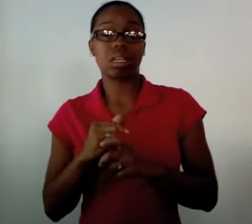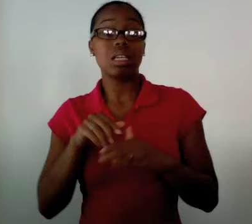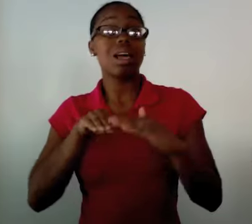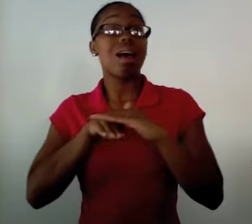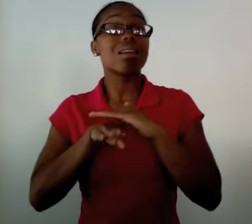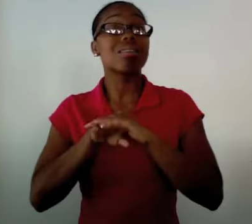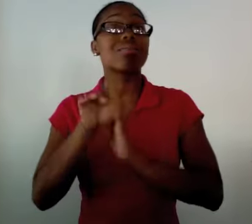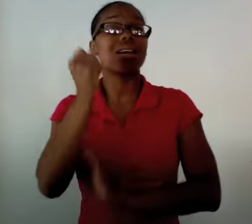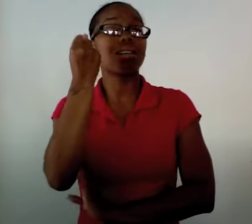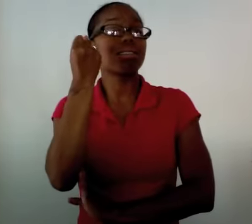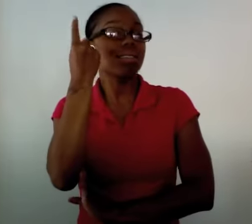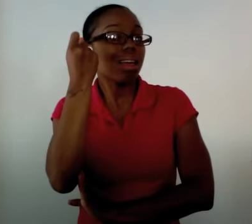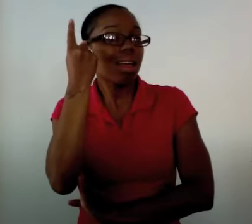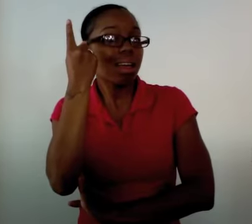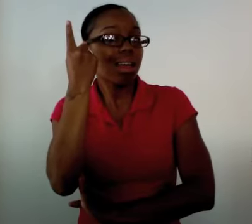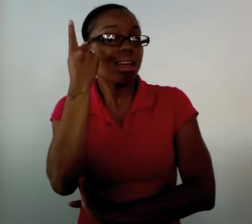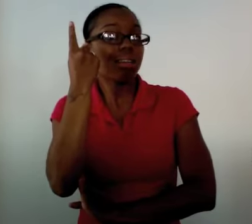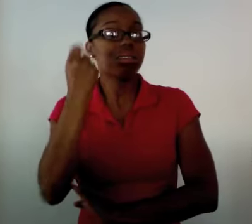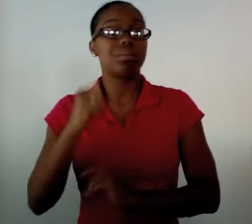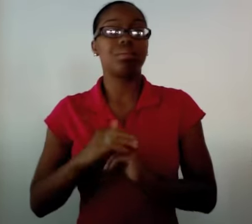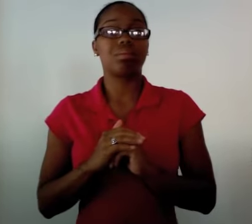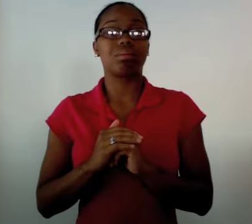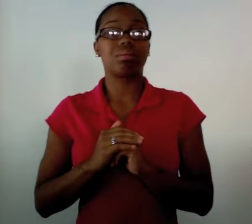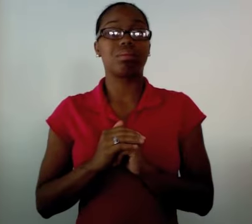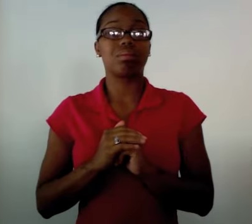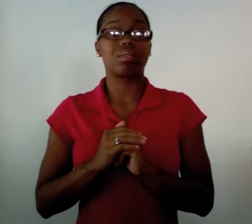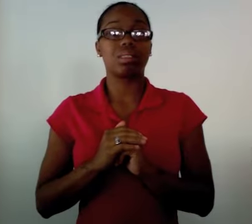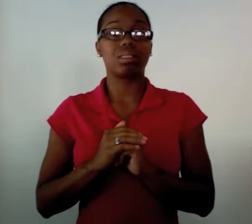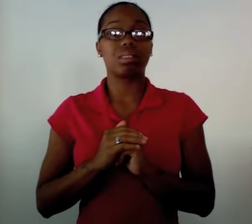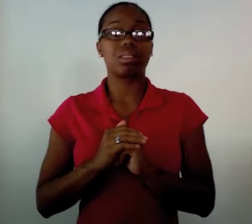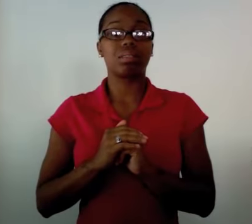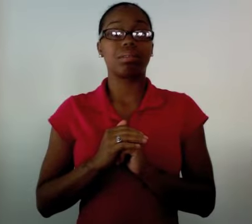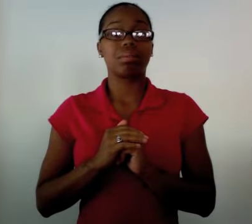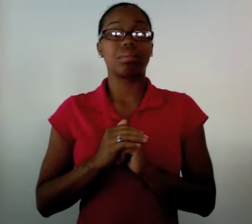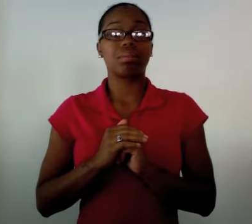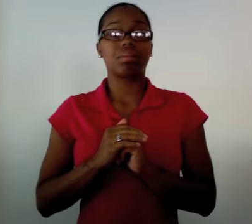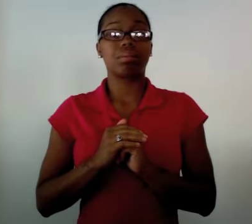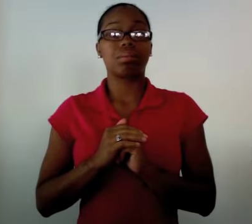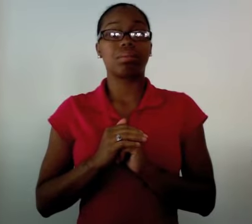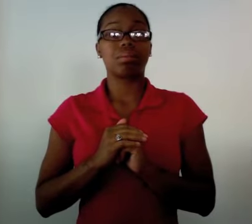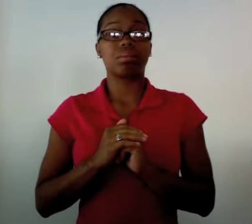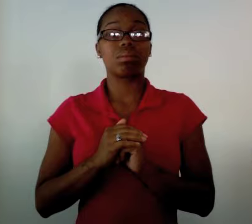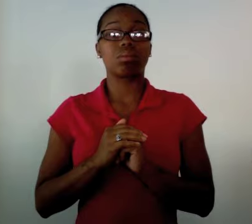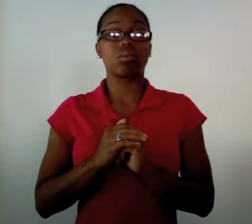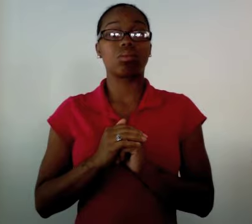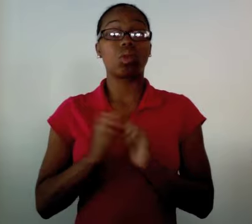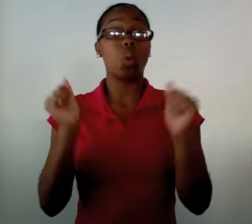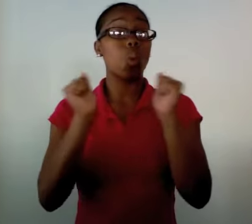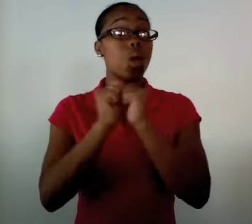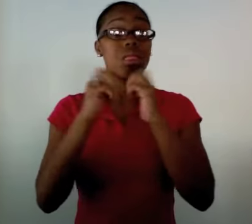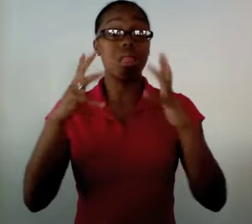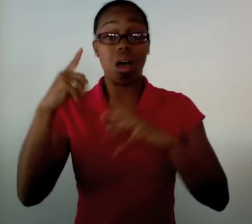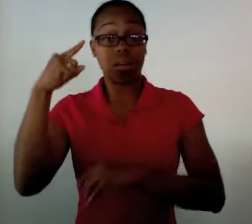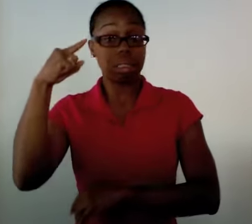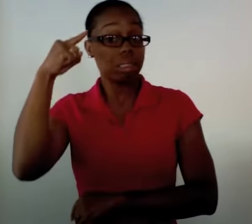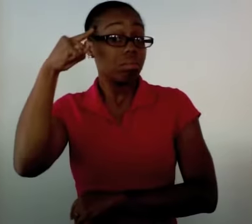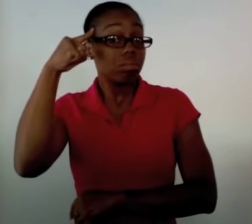understanding. Conscious listening always creates understanding, and only without conscious listening can these things